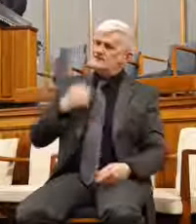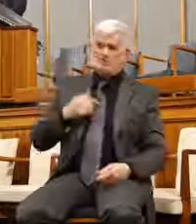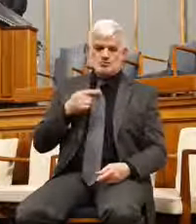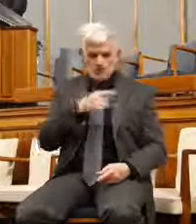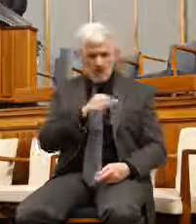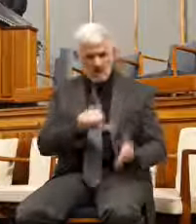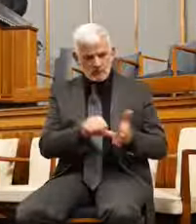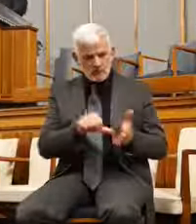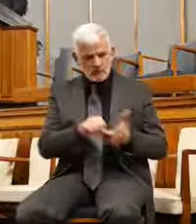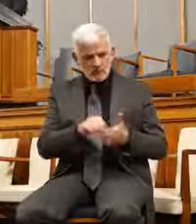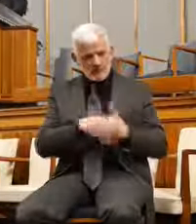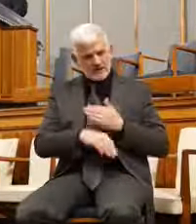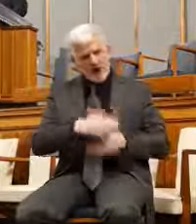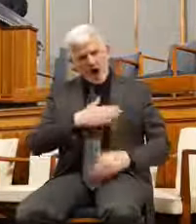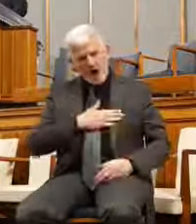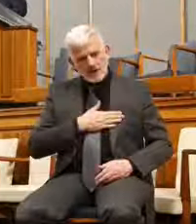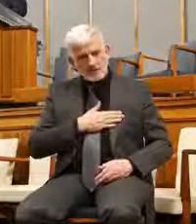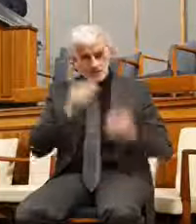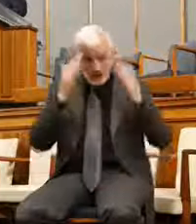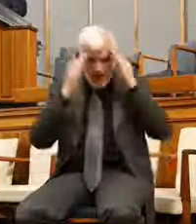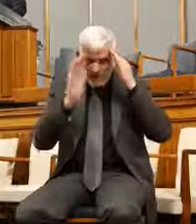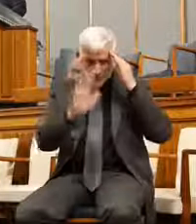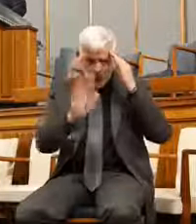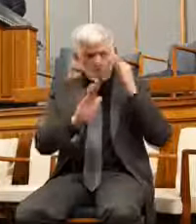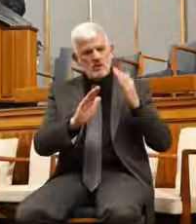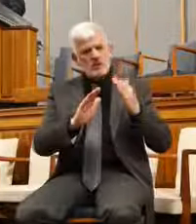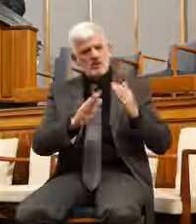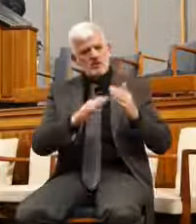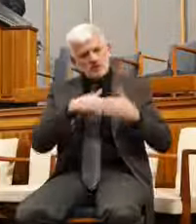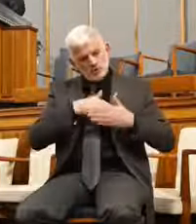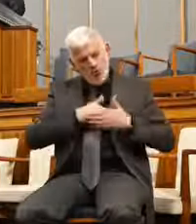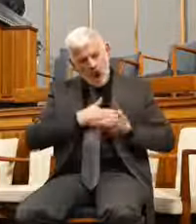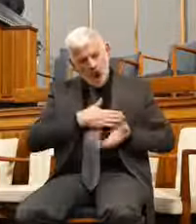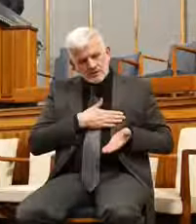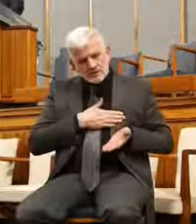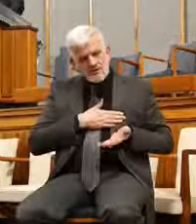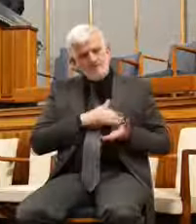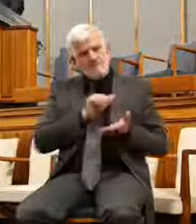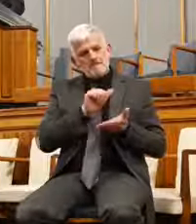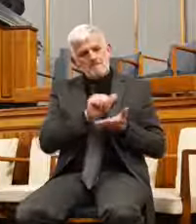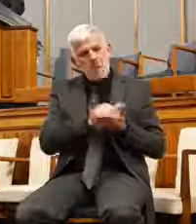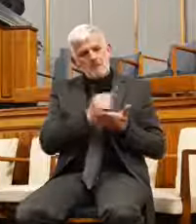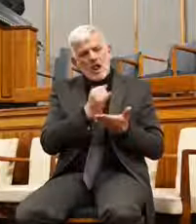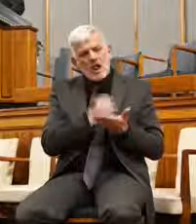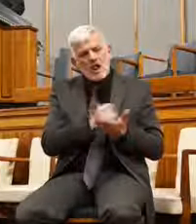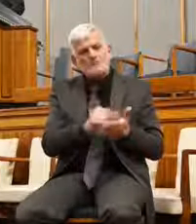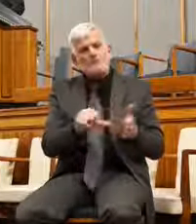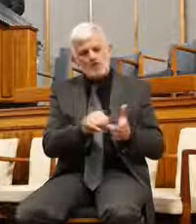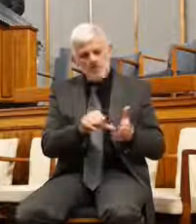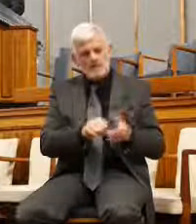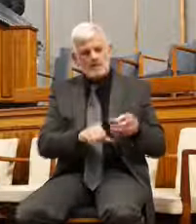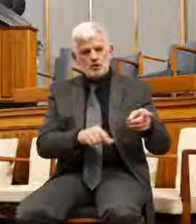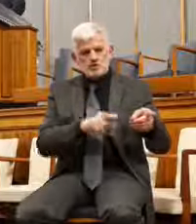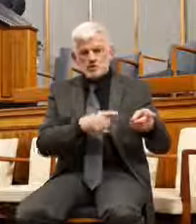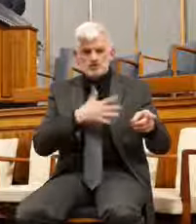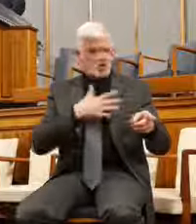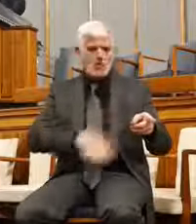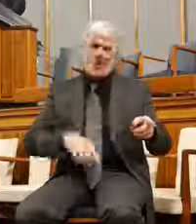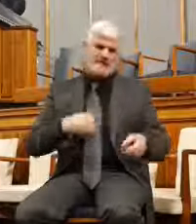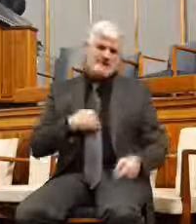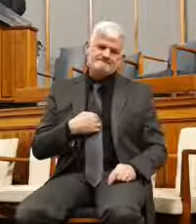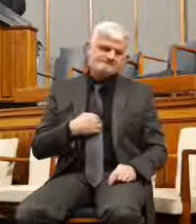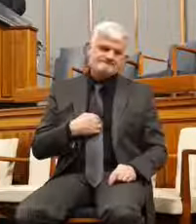is not an intellectual one, but a moral one. You don't want me. You want